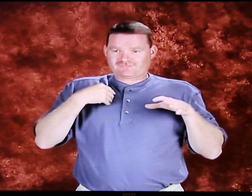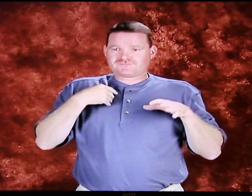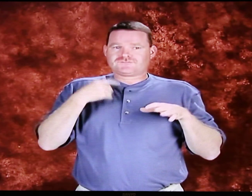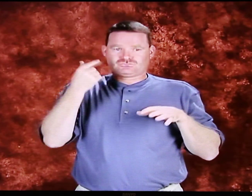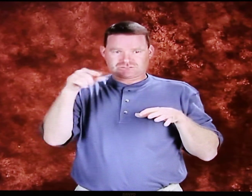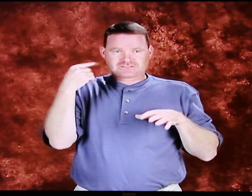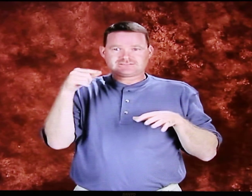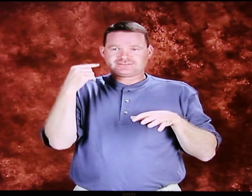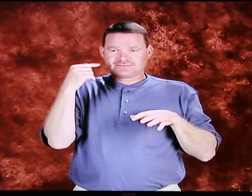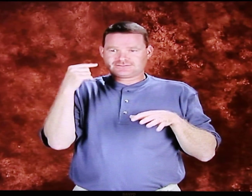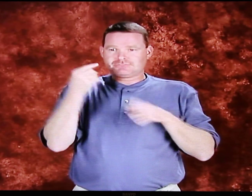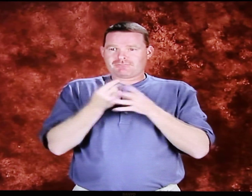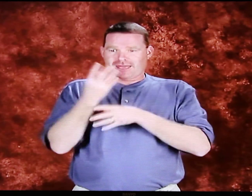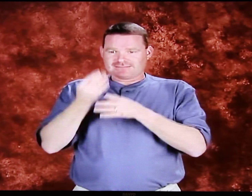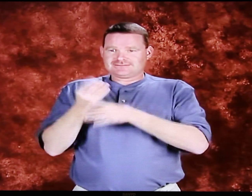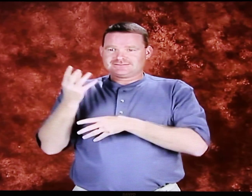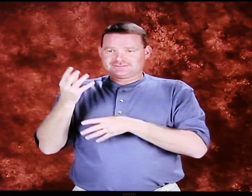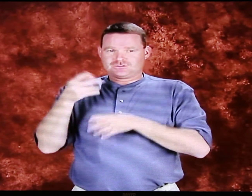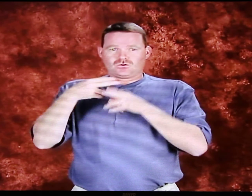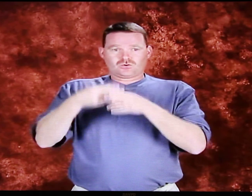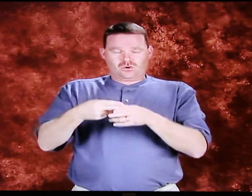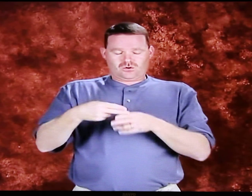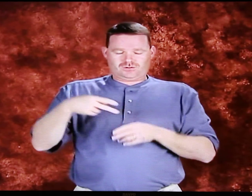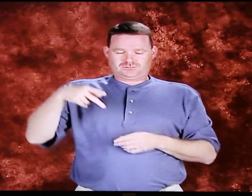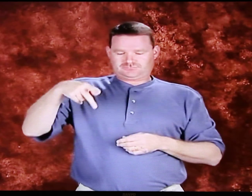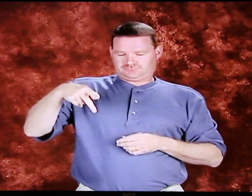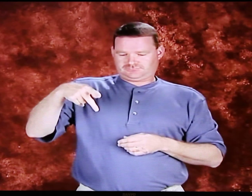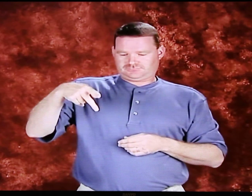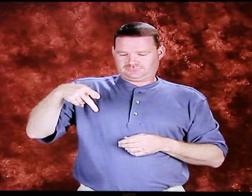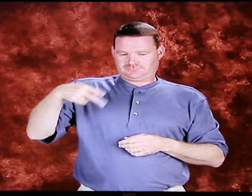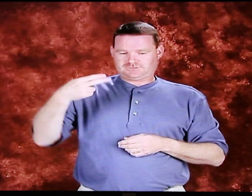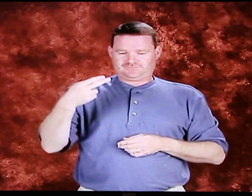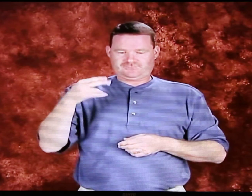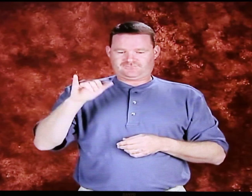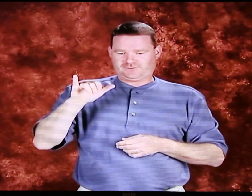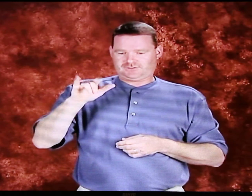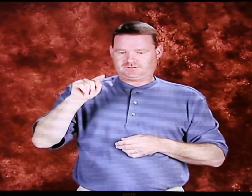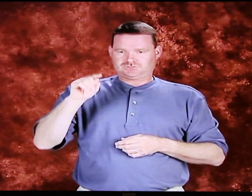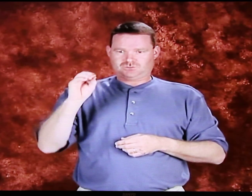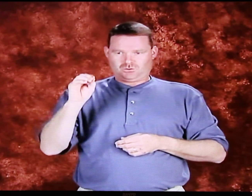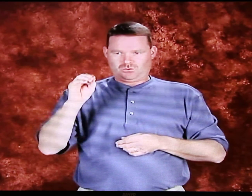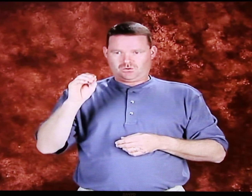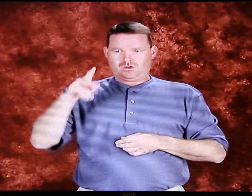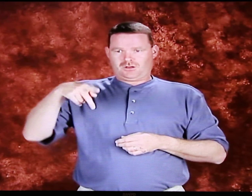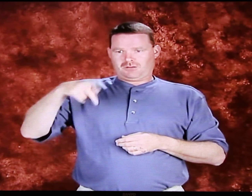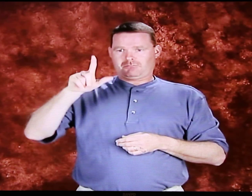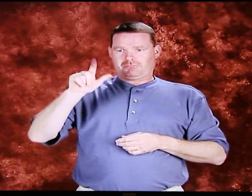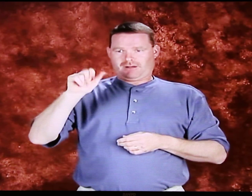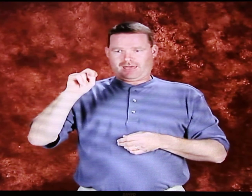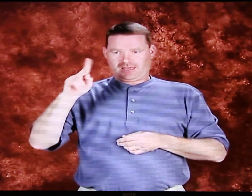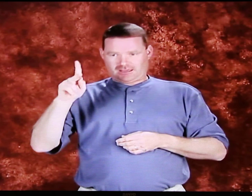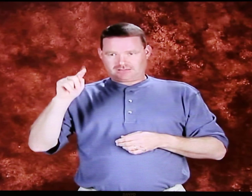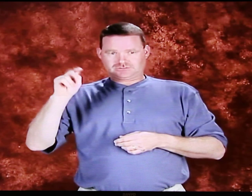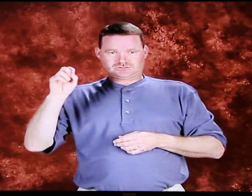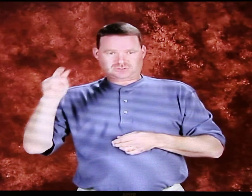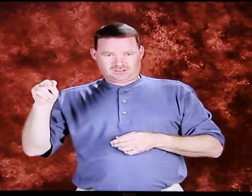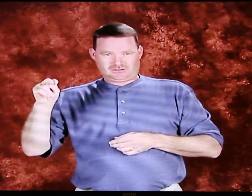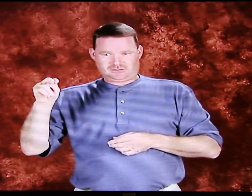water and magnify it under a magnifying glass, we'd see green plants. And those are called